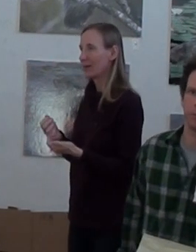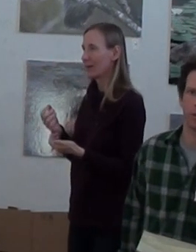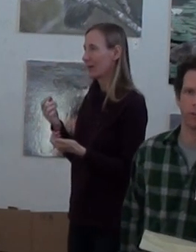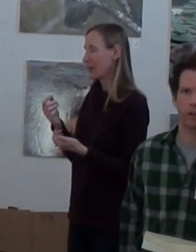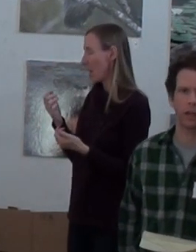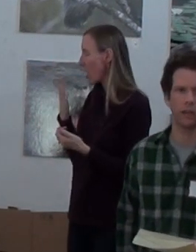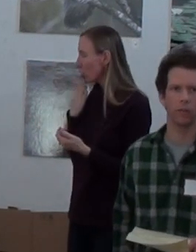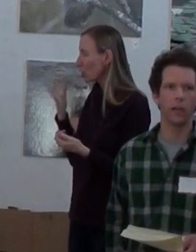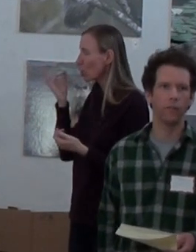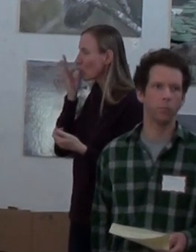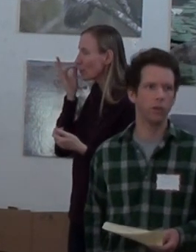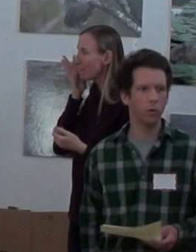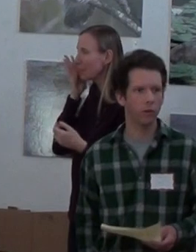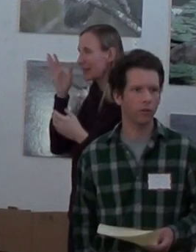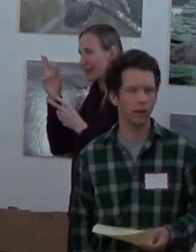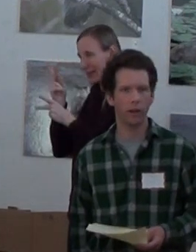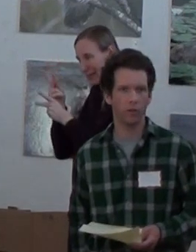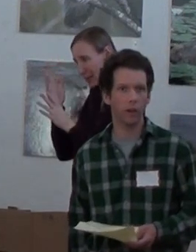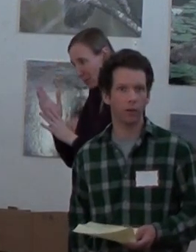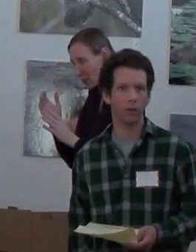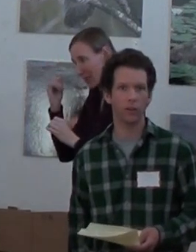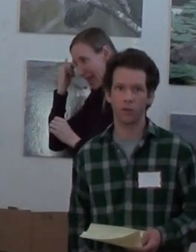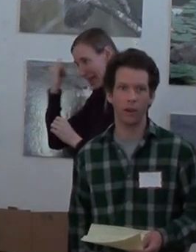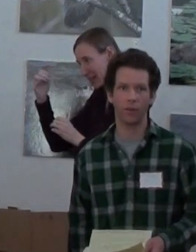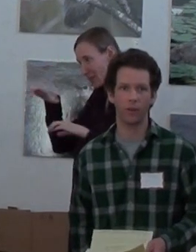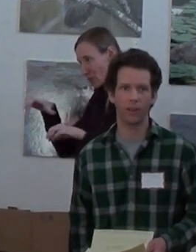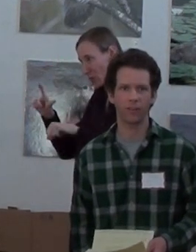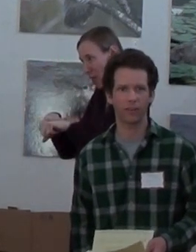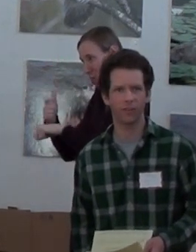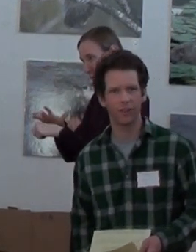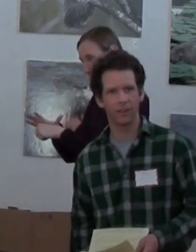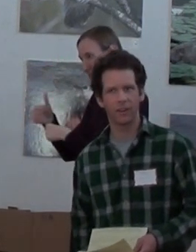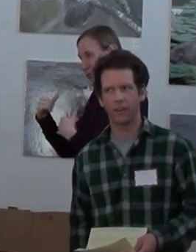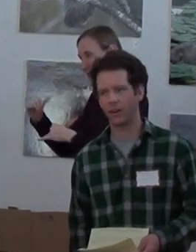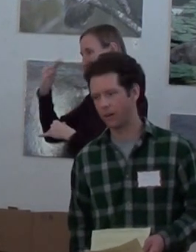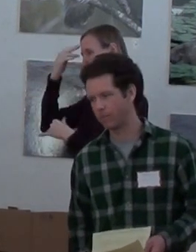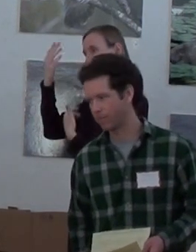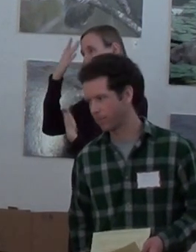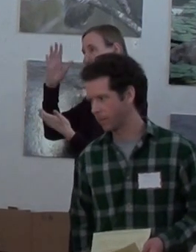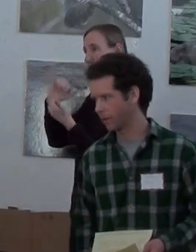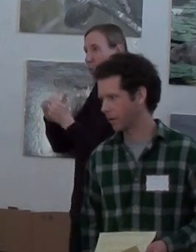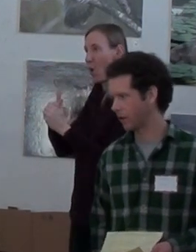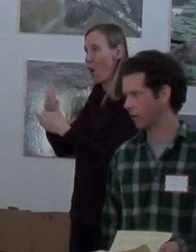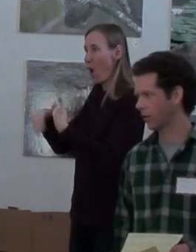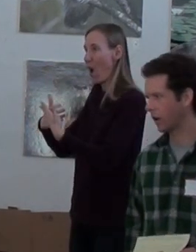good beekeeper is the idea of, if you've been doing this long enough, you kind of realize you don't have all the answers.